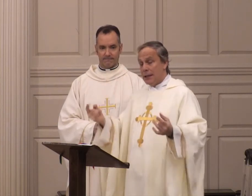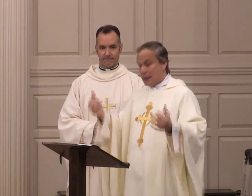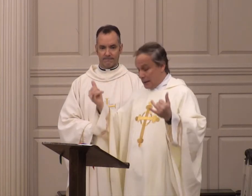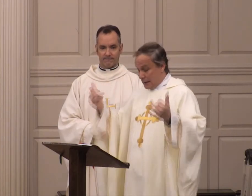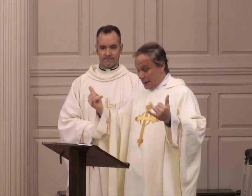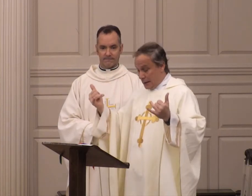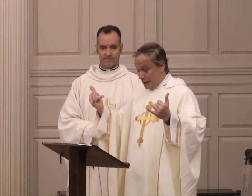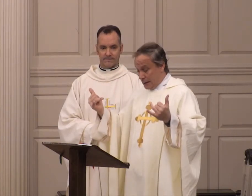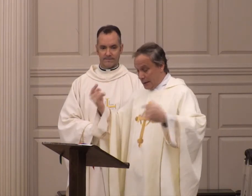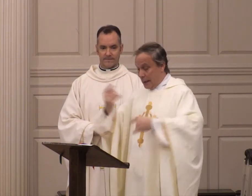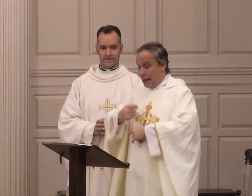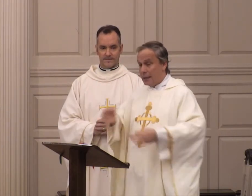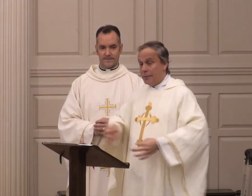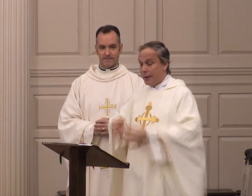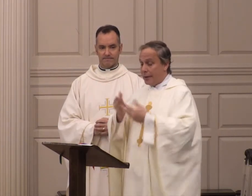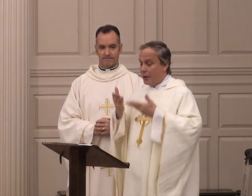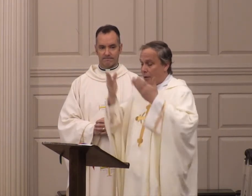My brothers and sisters,